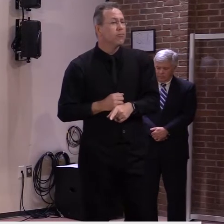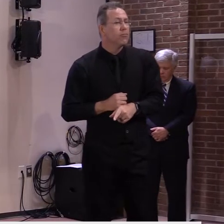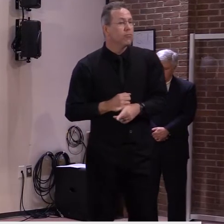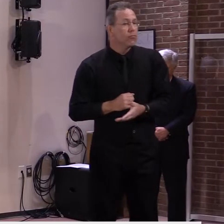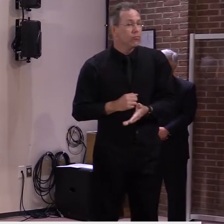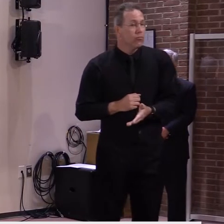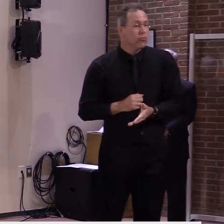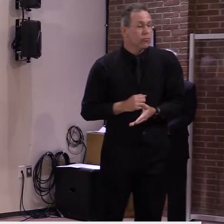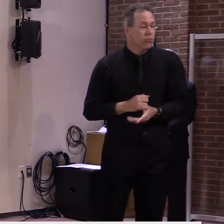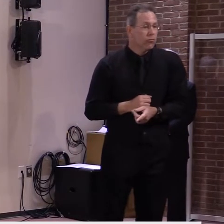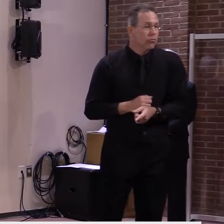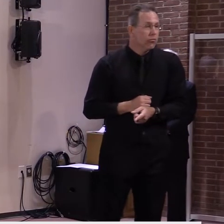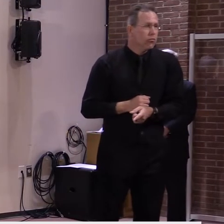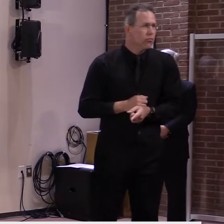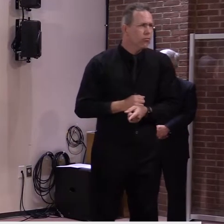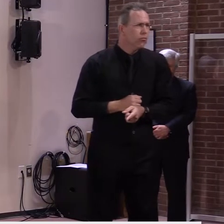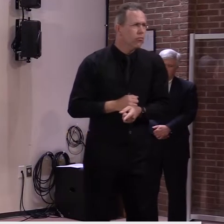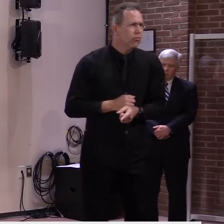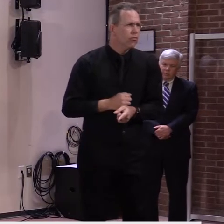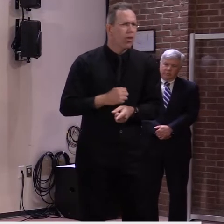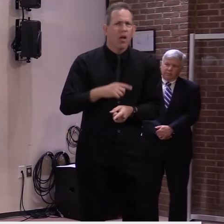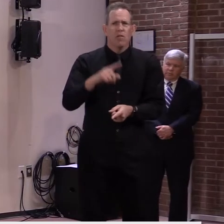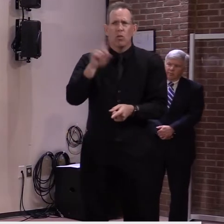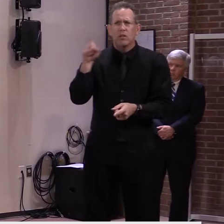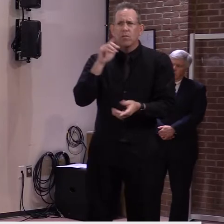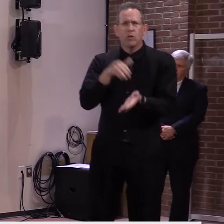I'll go with Dr. Levine.